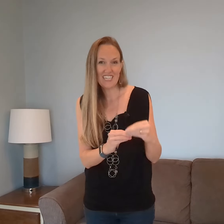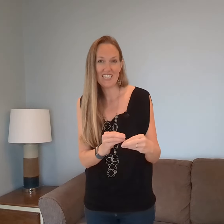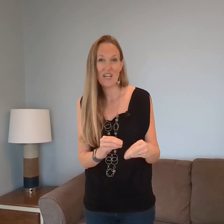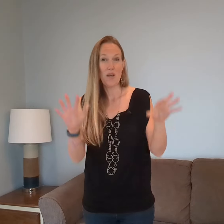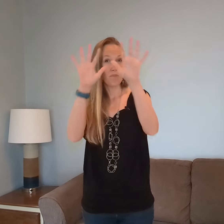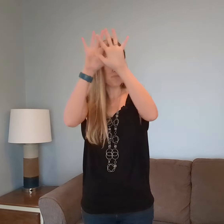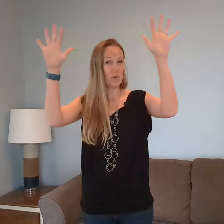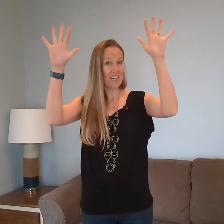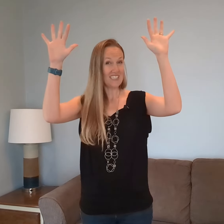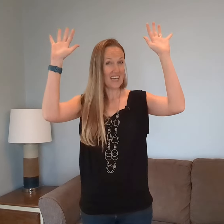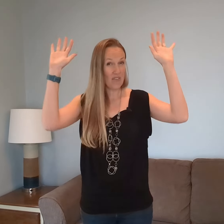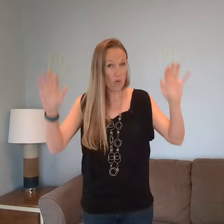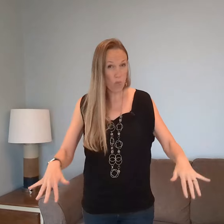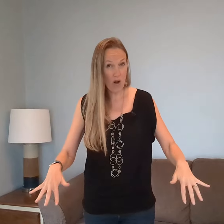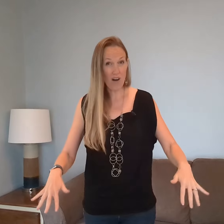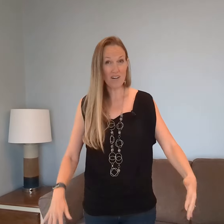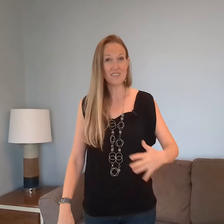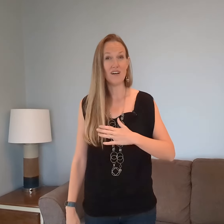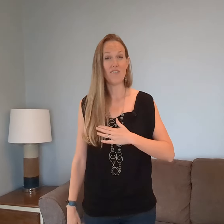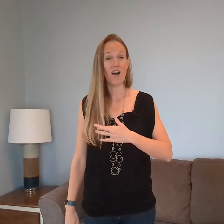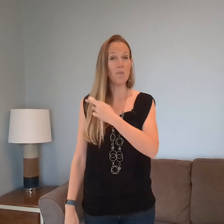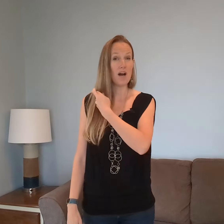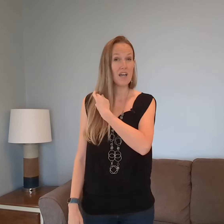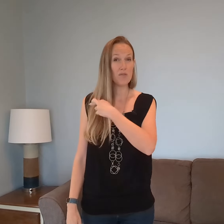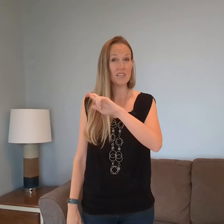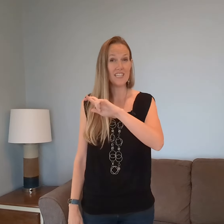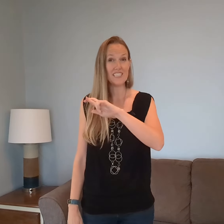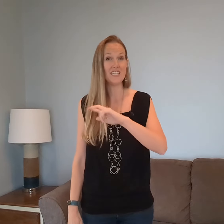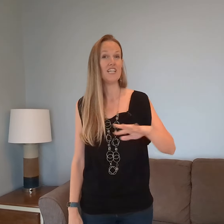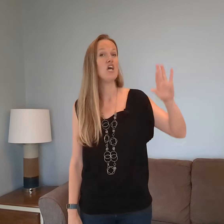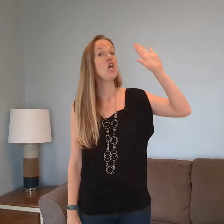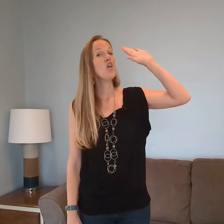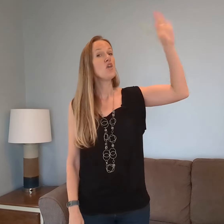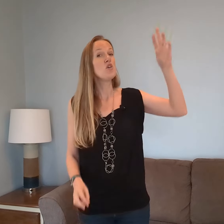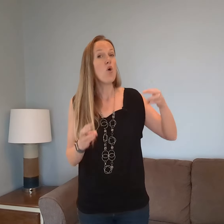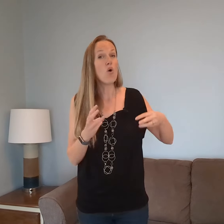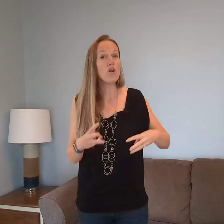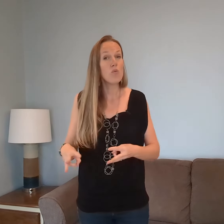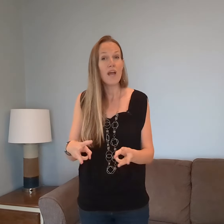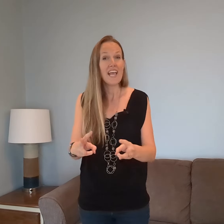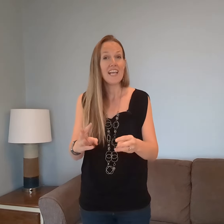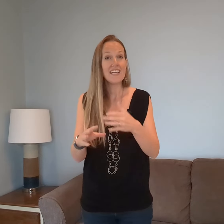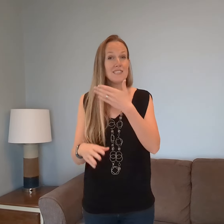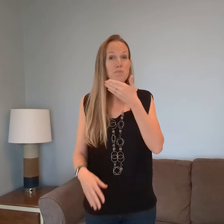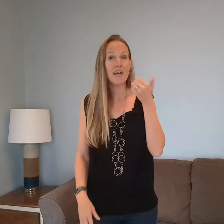tradition, break down the walls of all my religion. Your way is